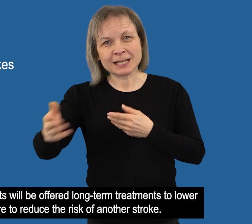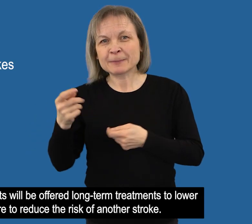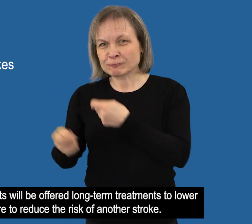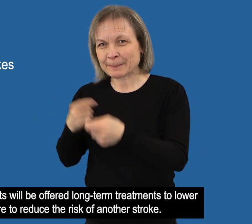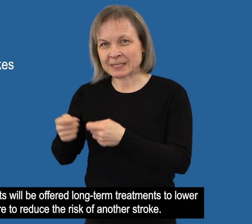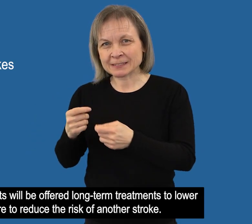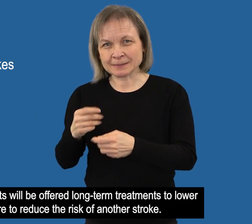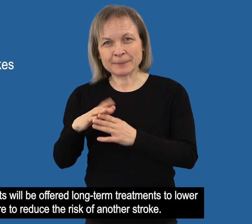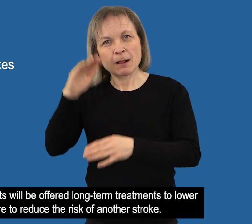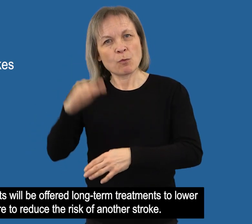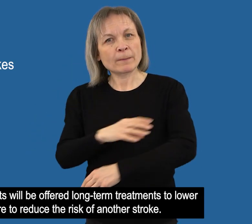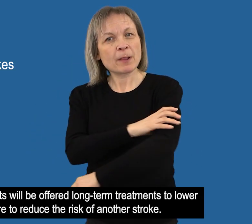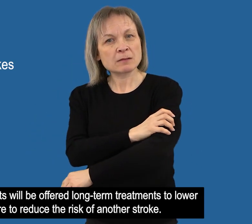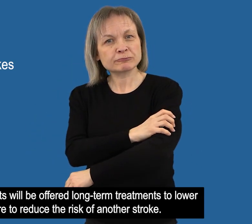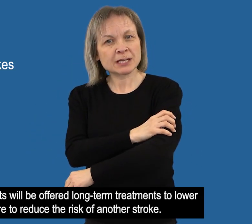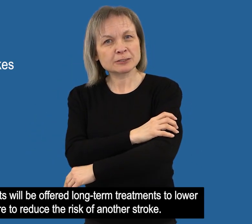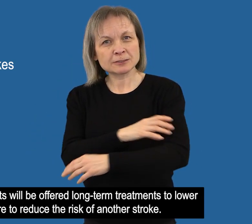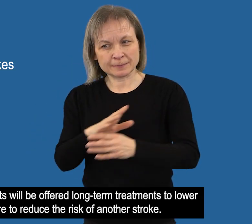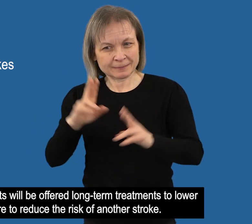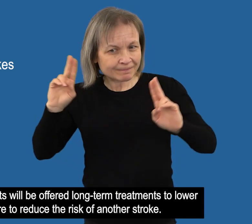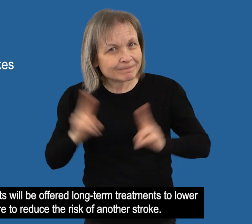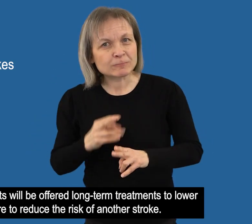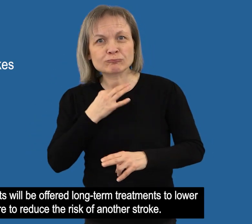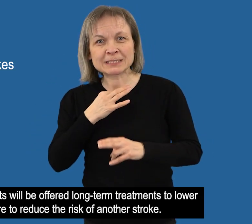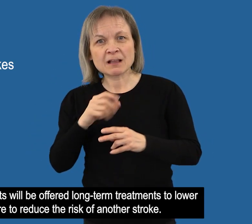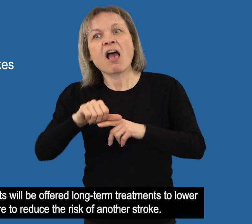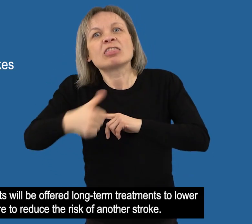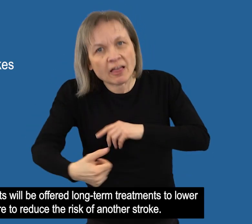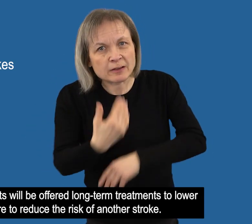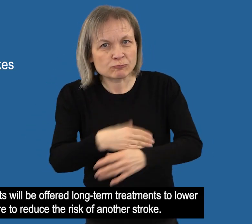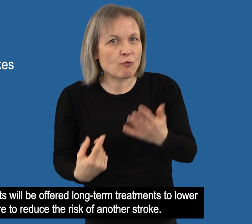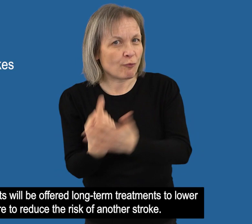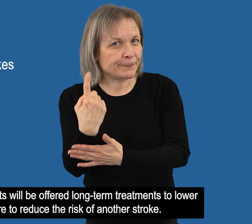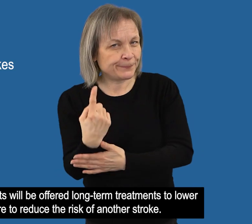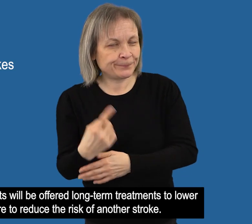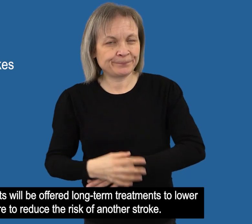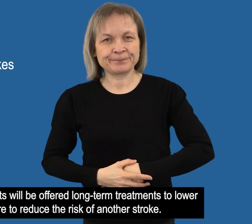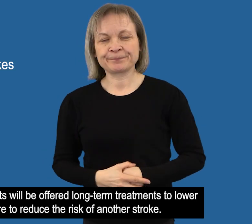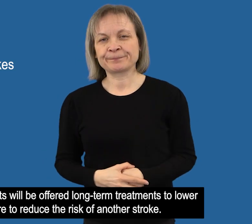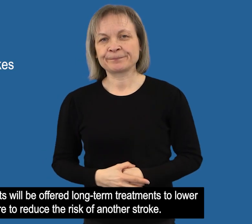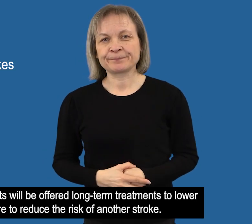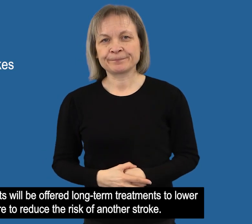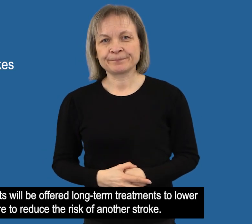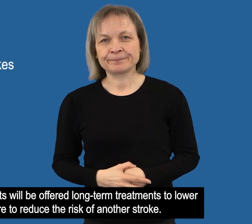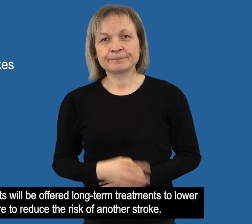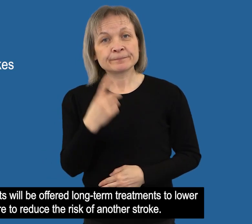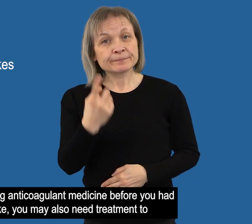However, most patients will be offered long-term treatments to lower blood pressure to reduce the risk of another stroke.